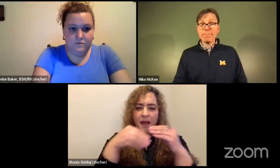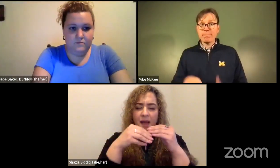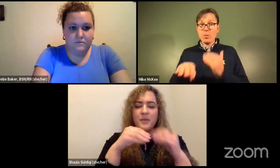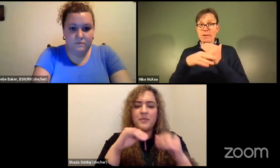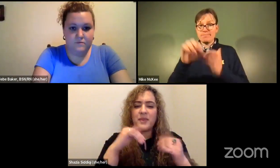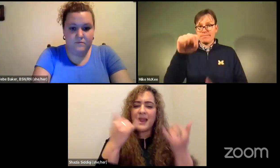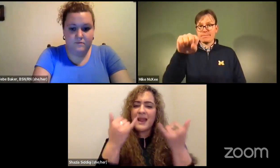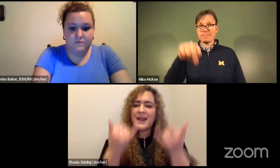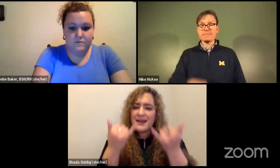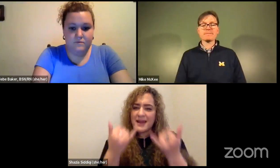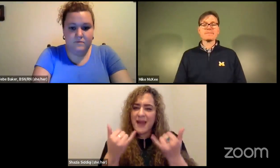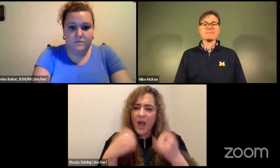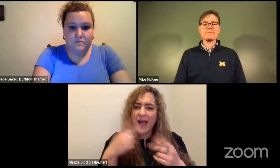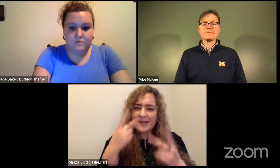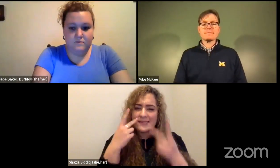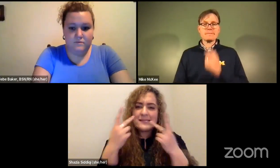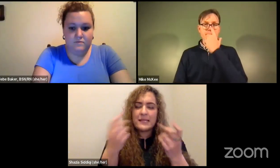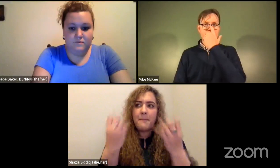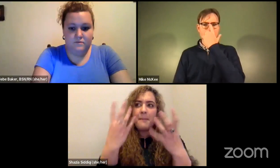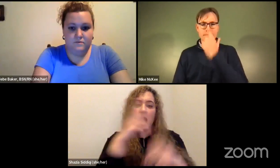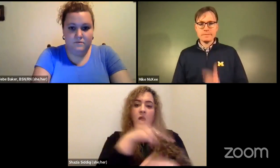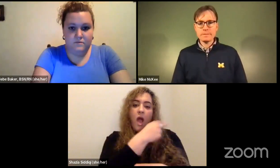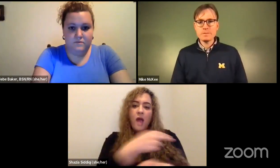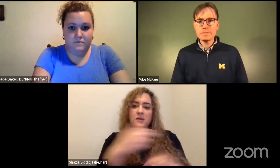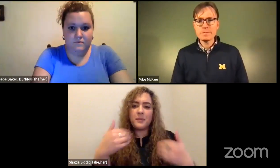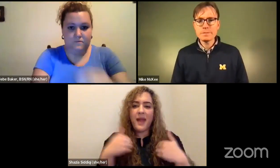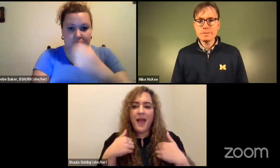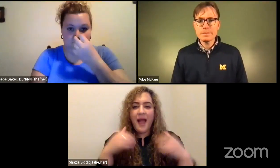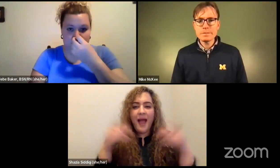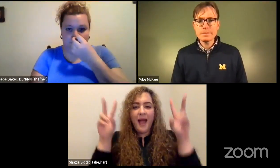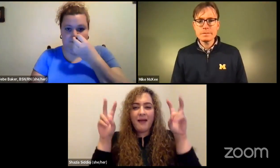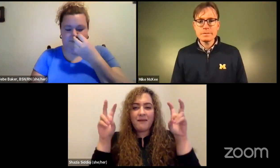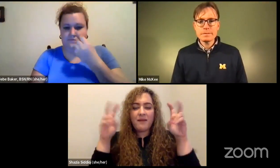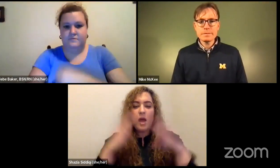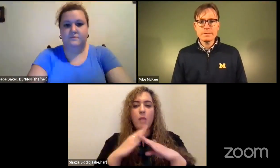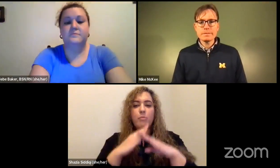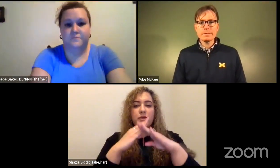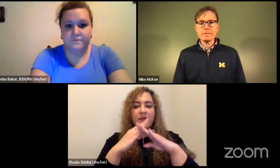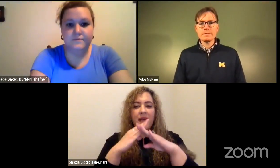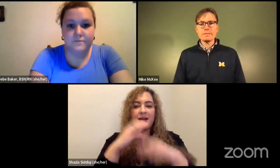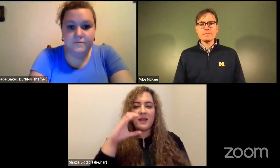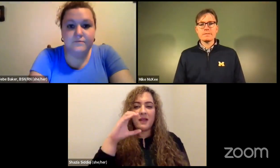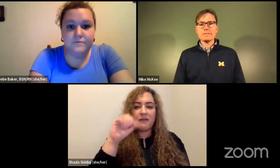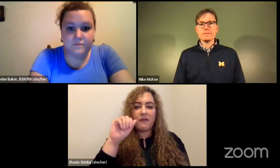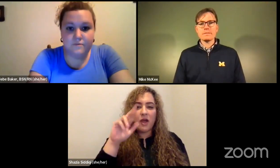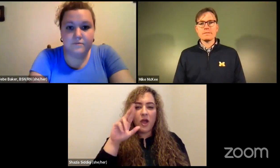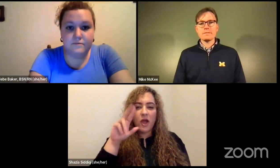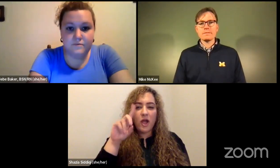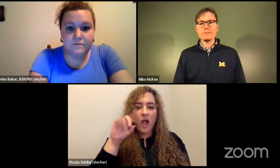use. Oh, Dr. Siddiqui, yeah. I've also seen many hospitals have